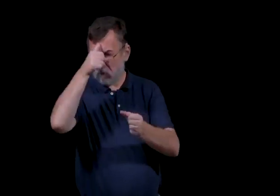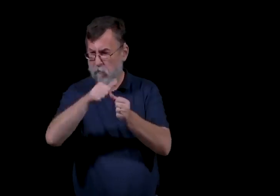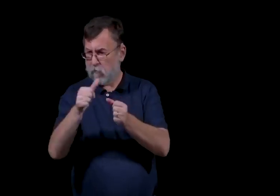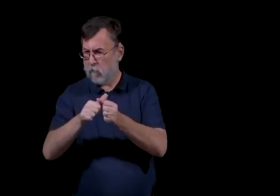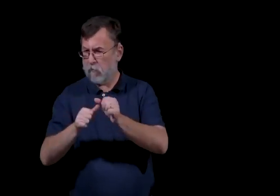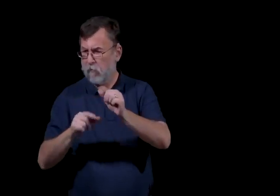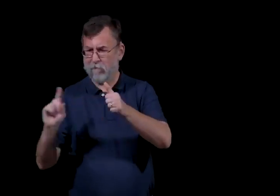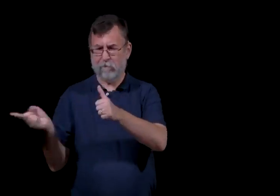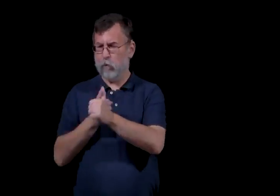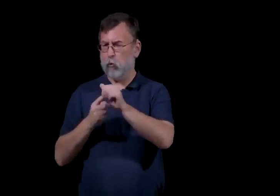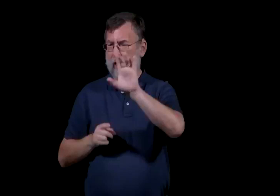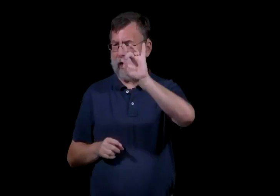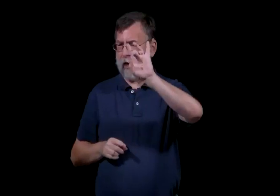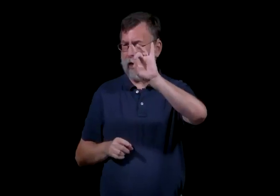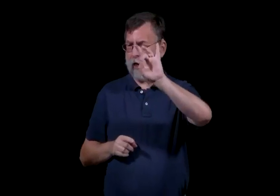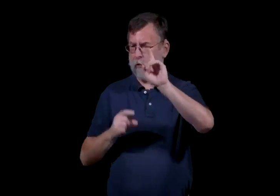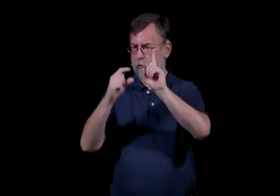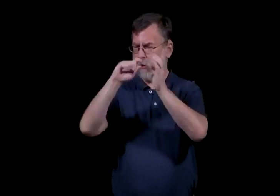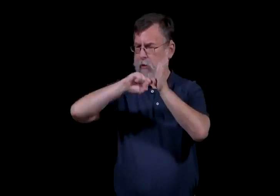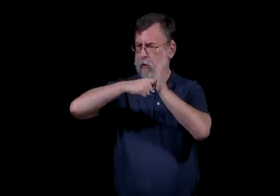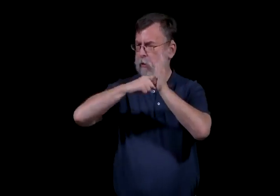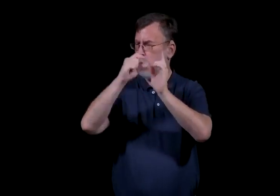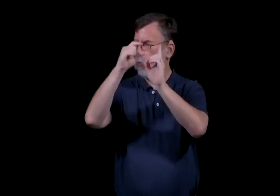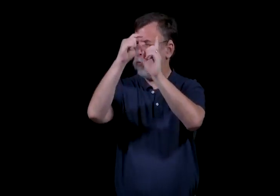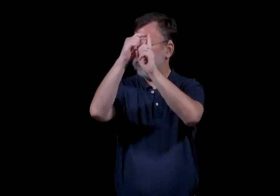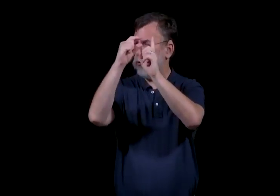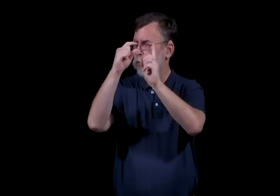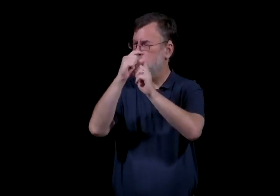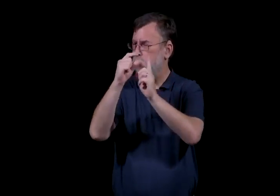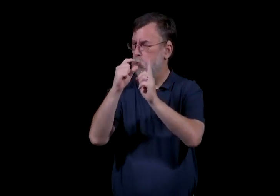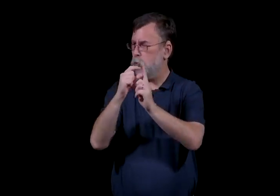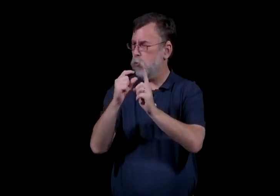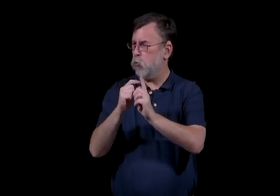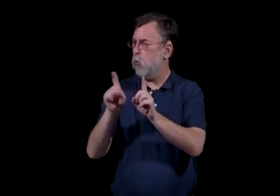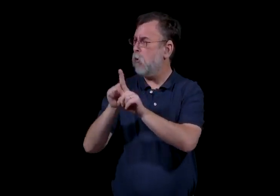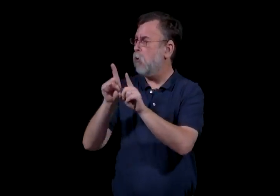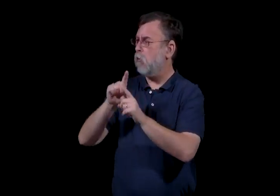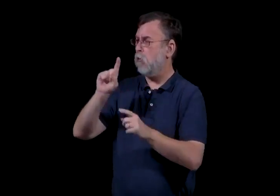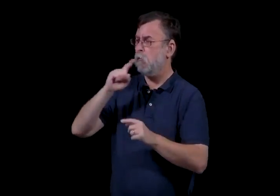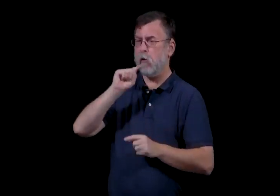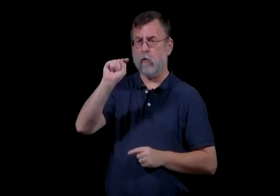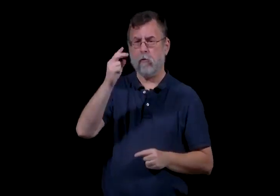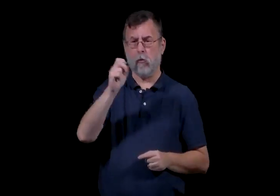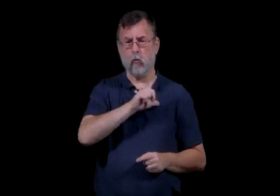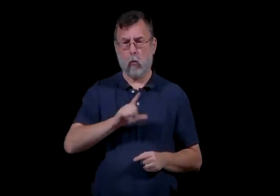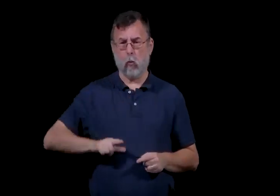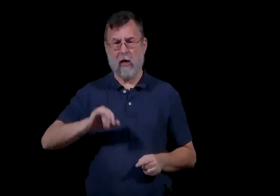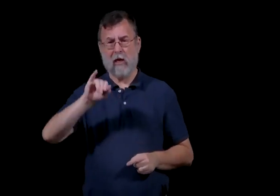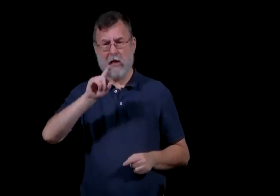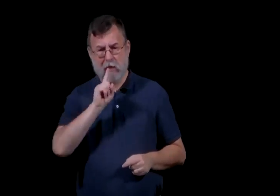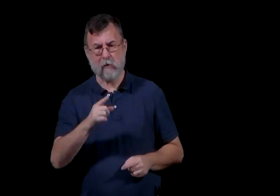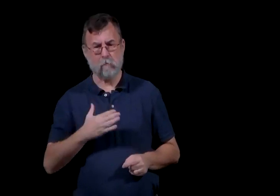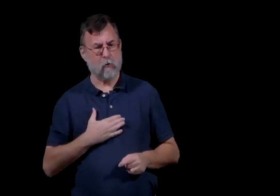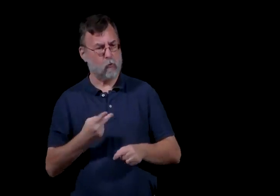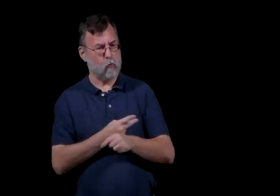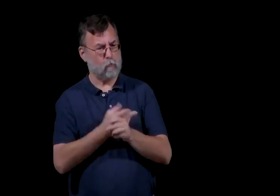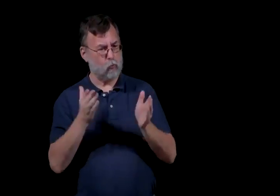And first, do you remember the key words? There were eight key words that we've been studying. The Lord is